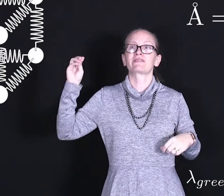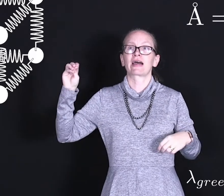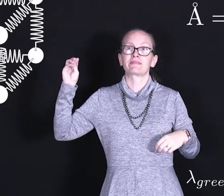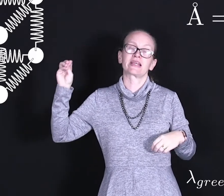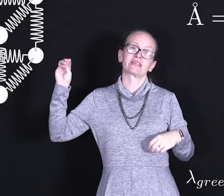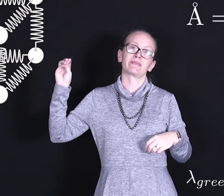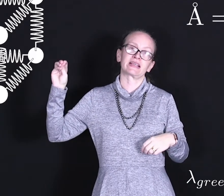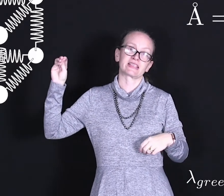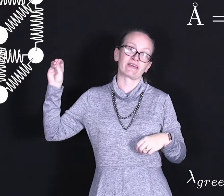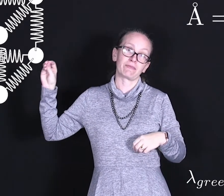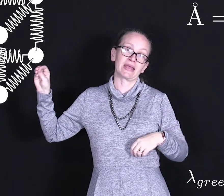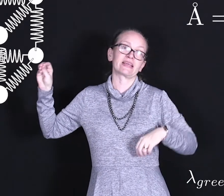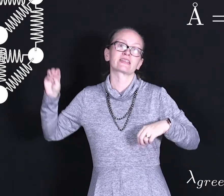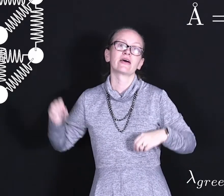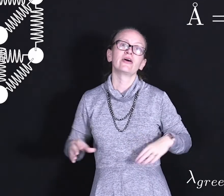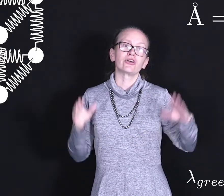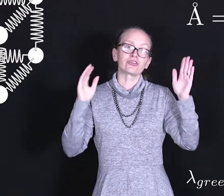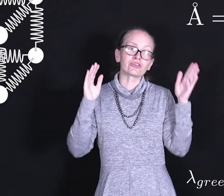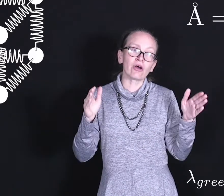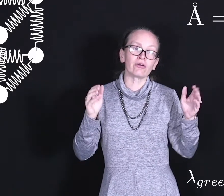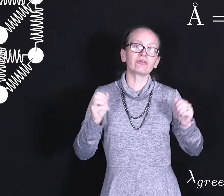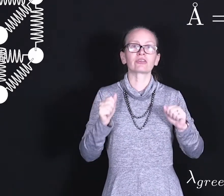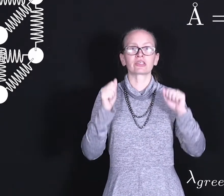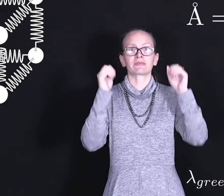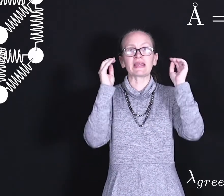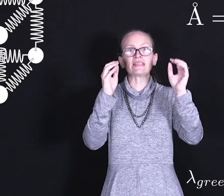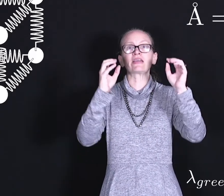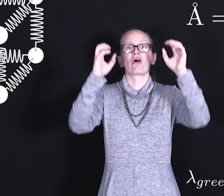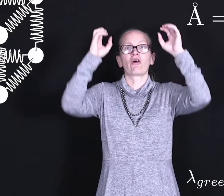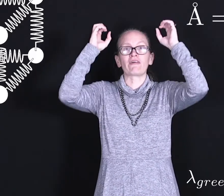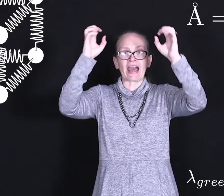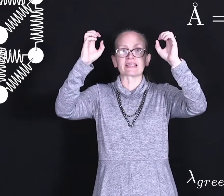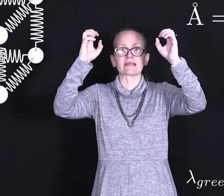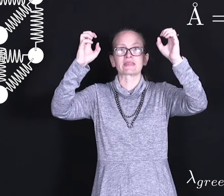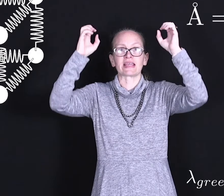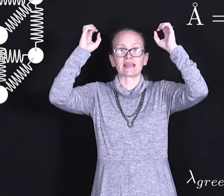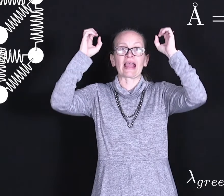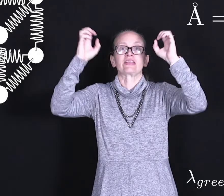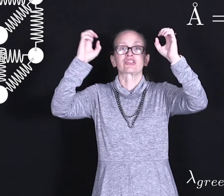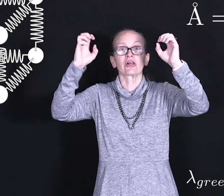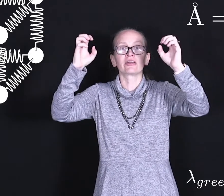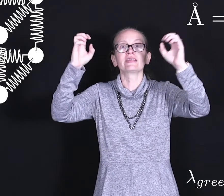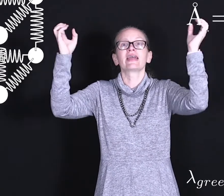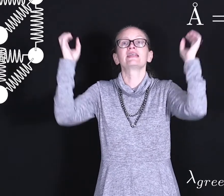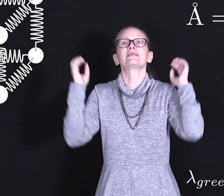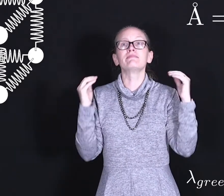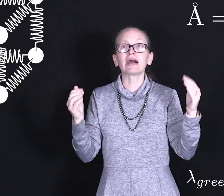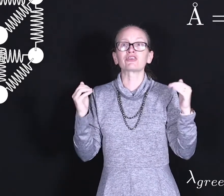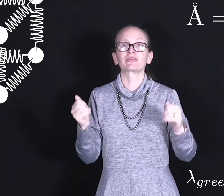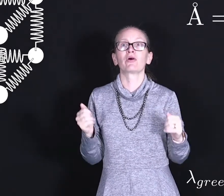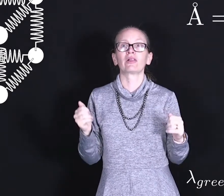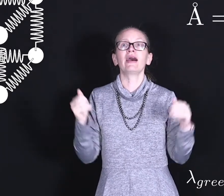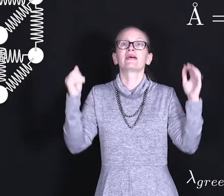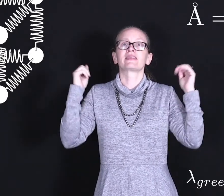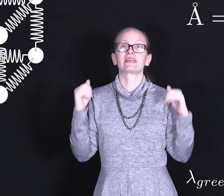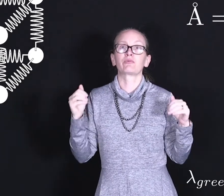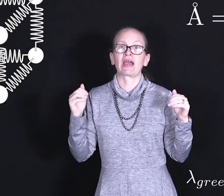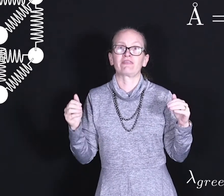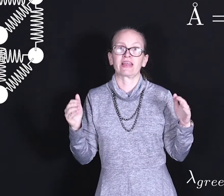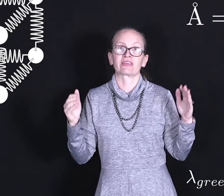times 10 to the minus 7 meters. So the spacing of atoms in a solid is much smaller than the wavelength